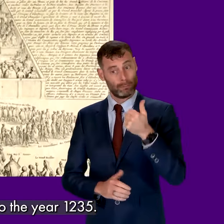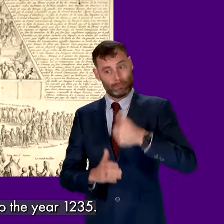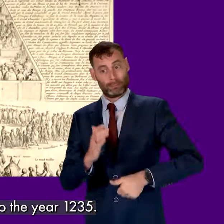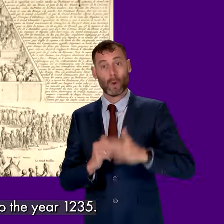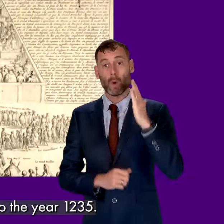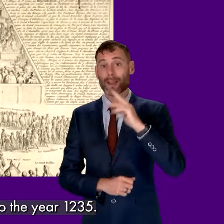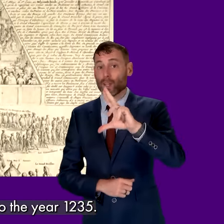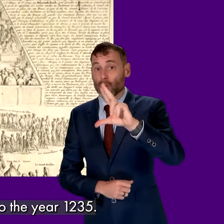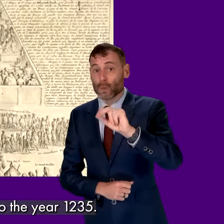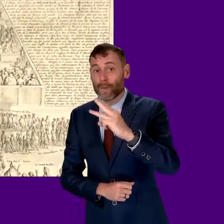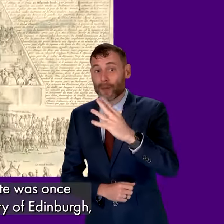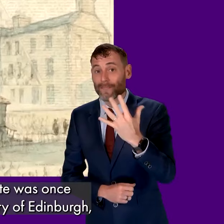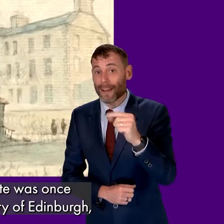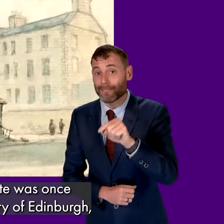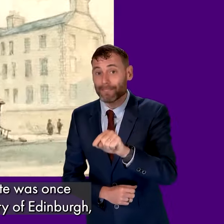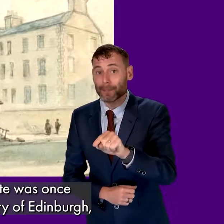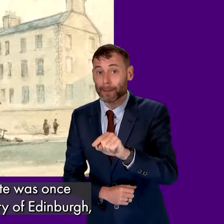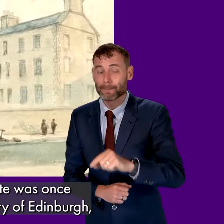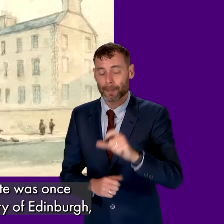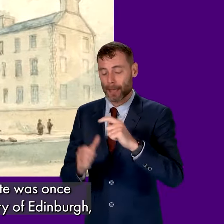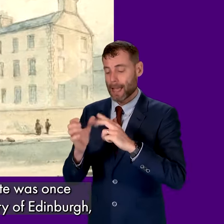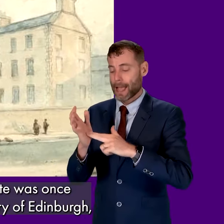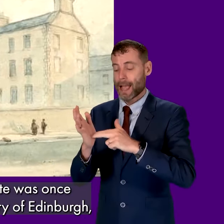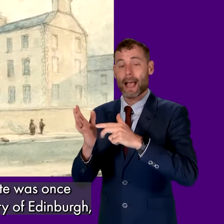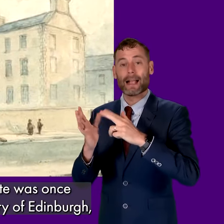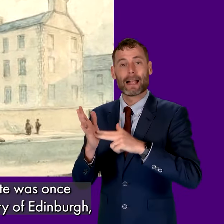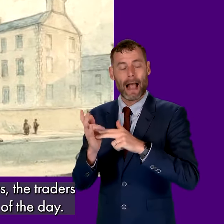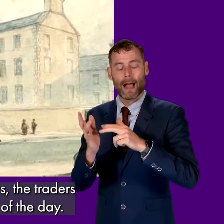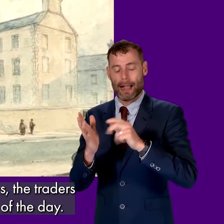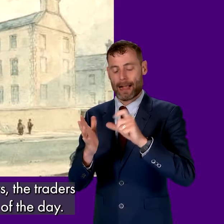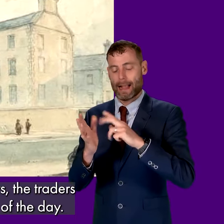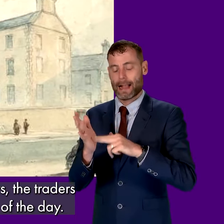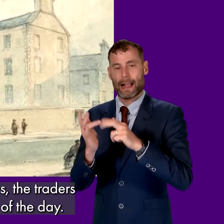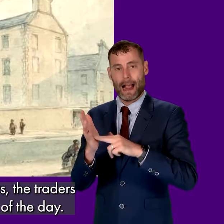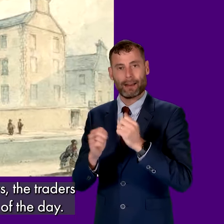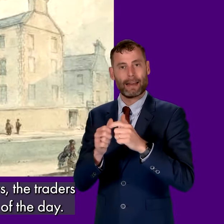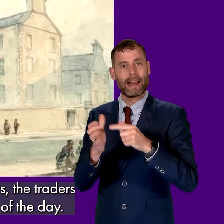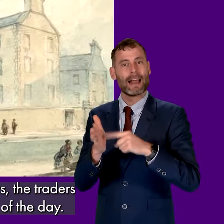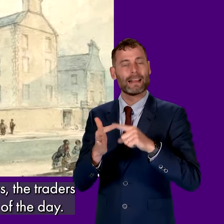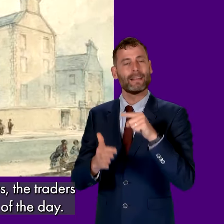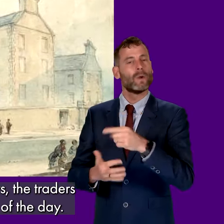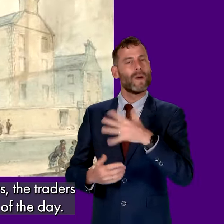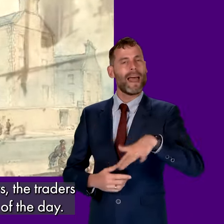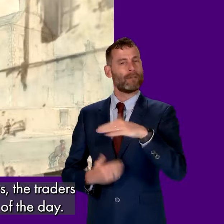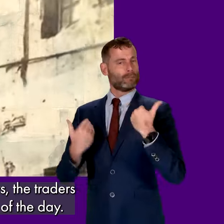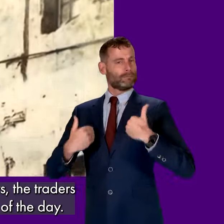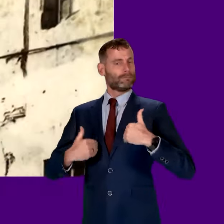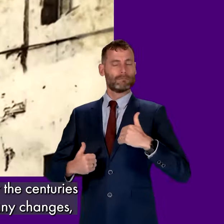1235. The Canongate was once home to the gentry of Edinburgh, the landowners, the traders and nobles of the